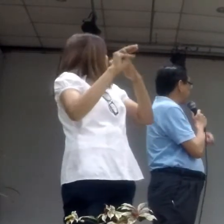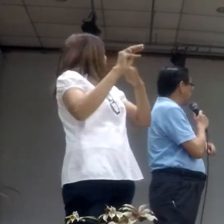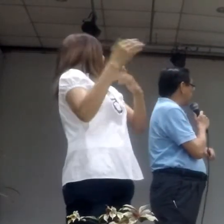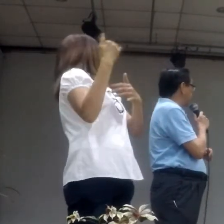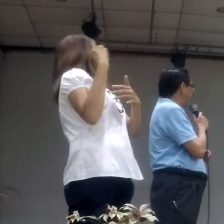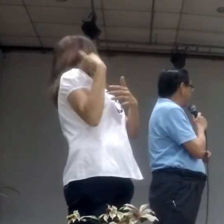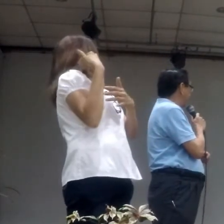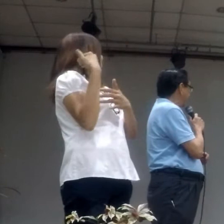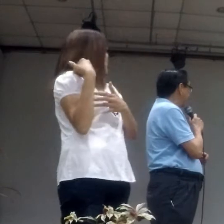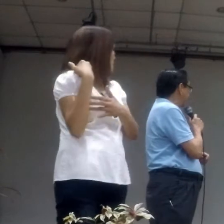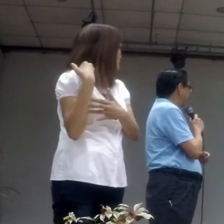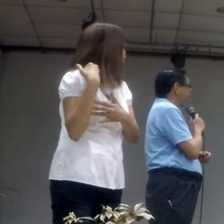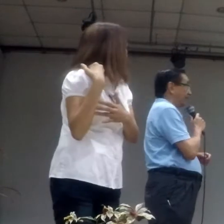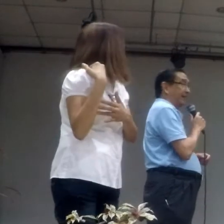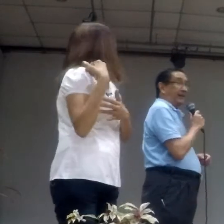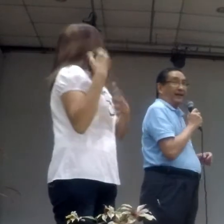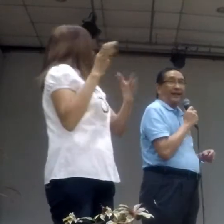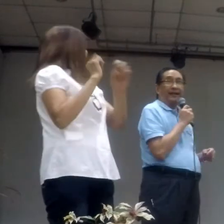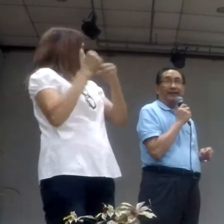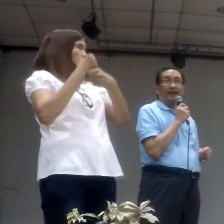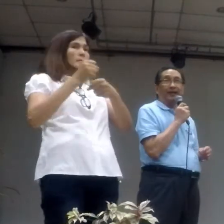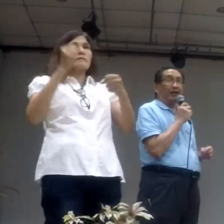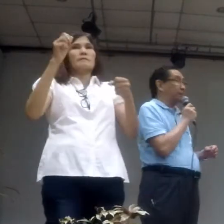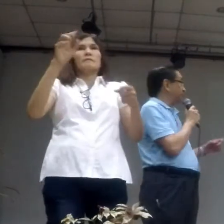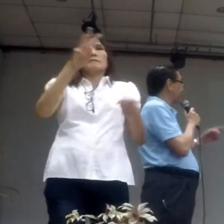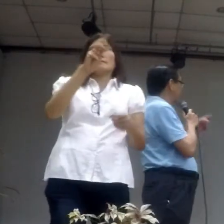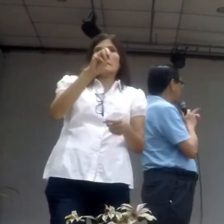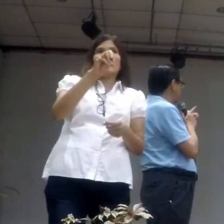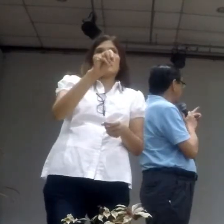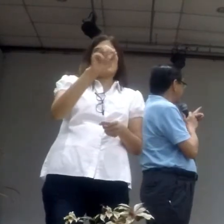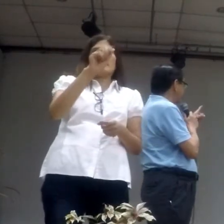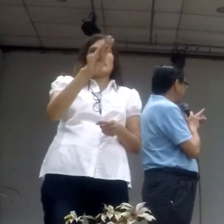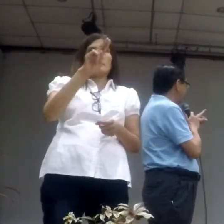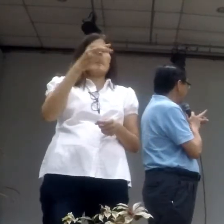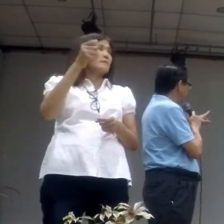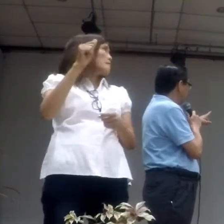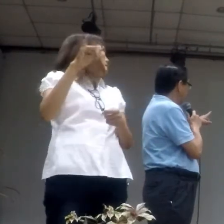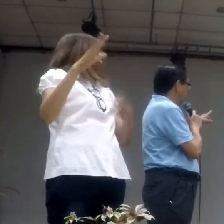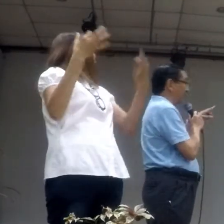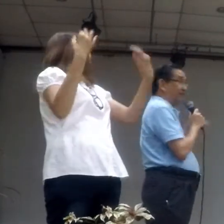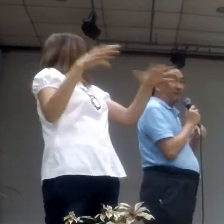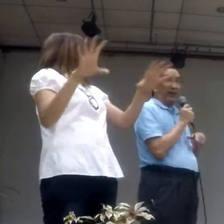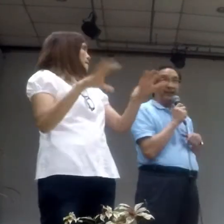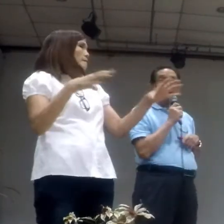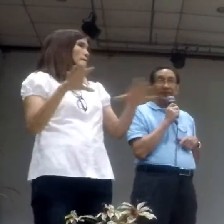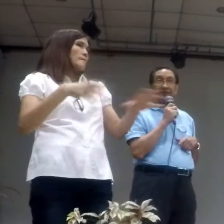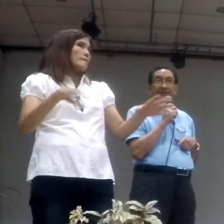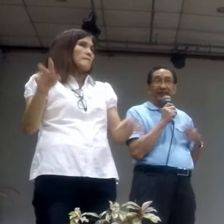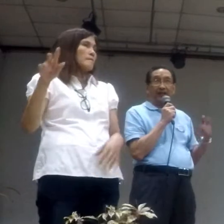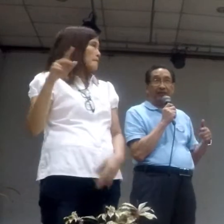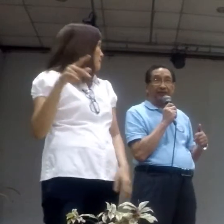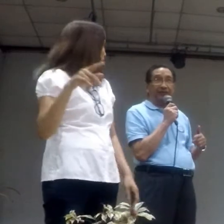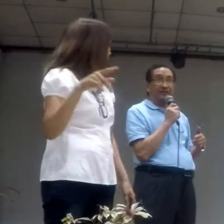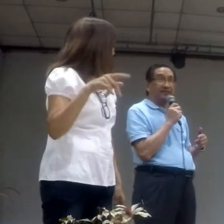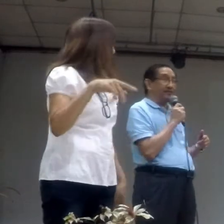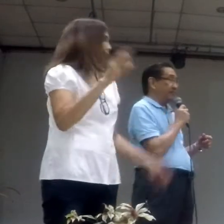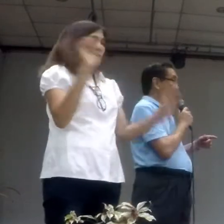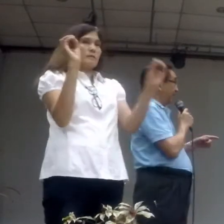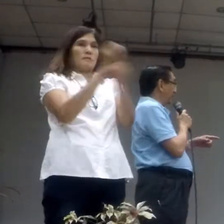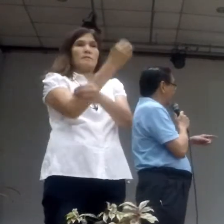conducted by my buhay, and this was done in the PADI office, in our